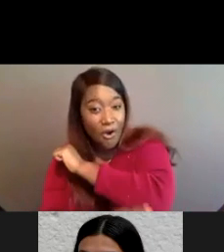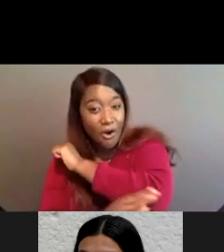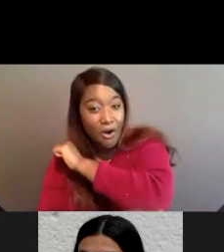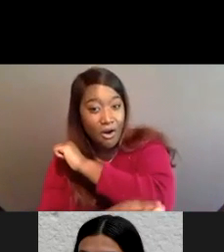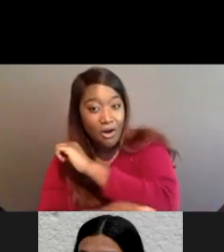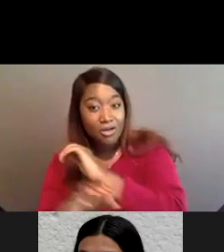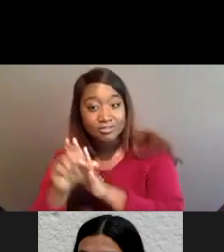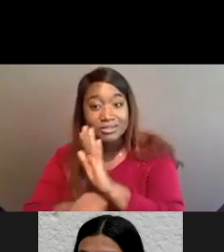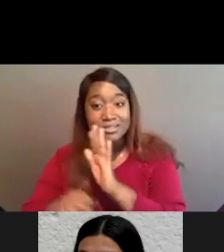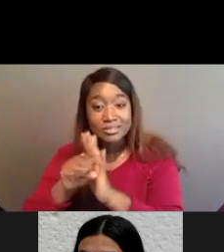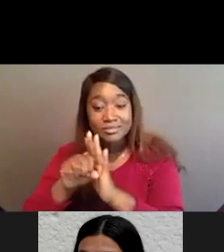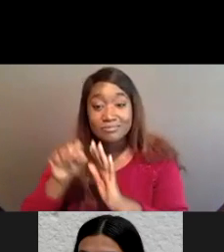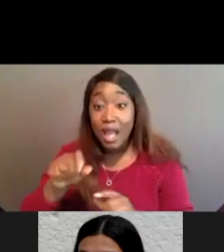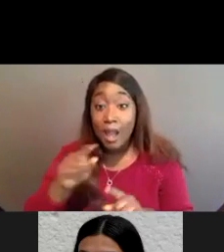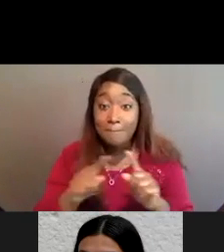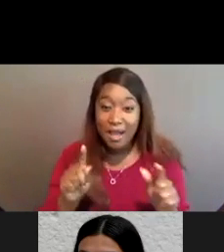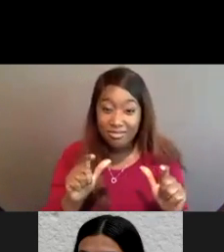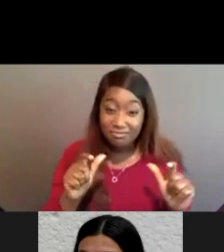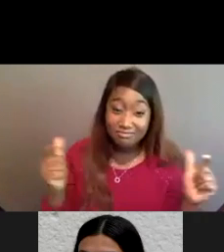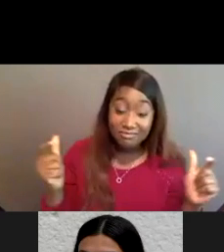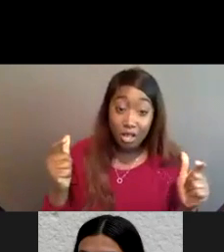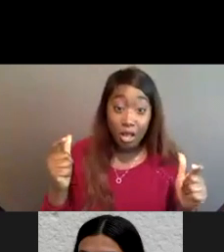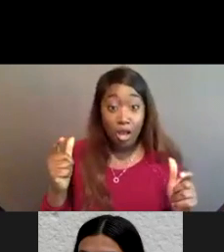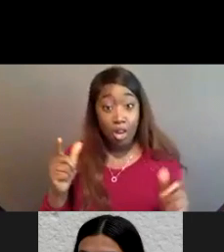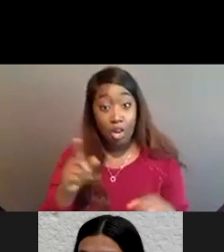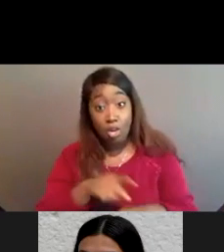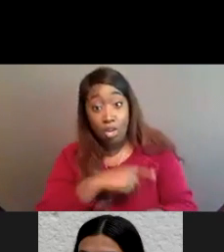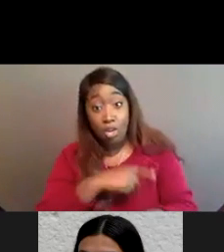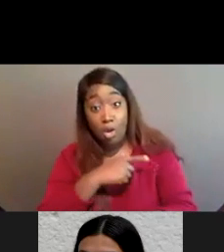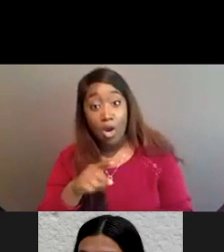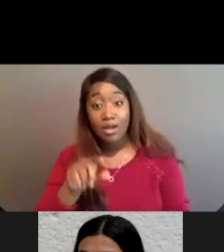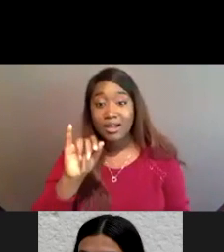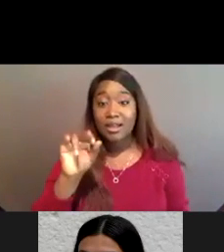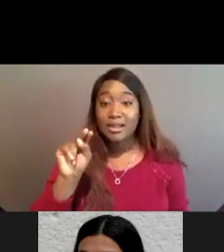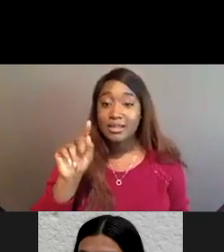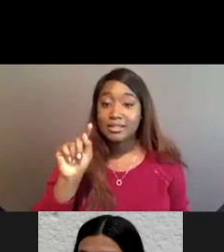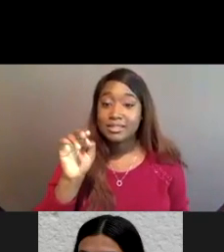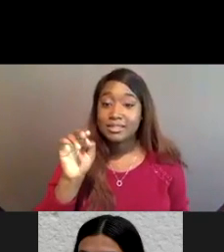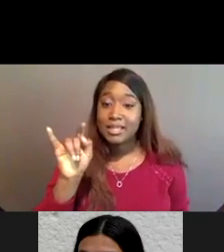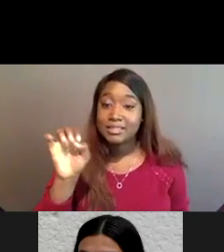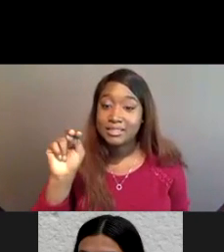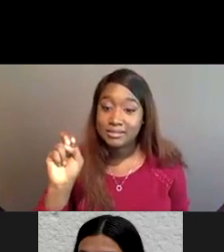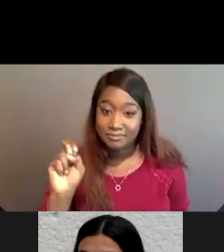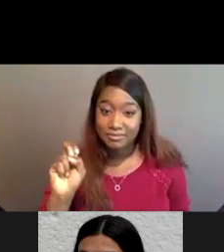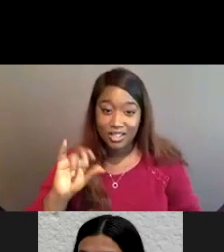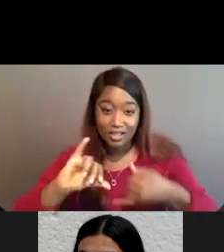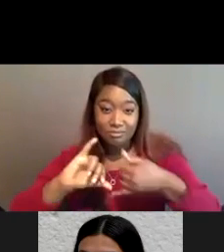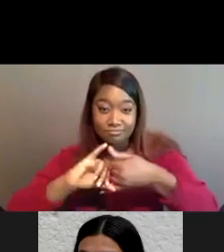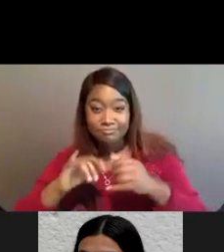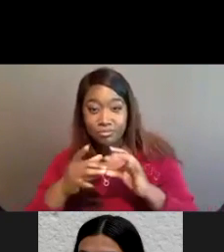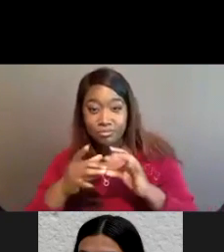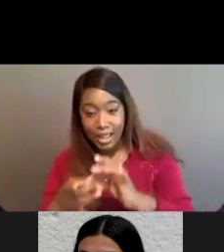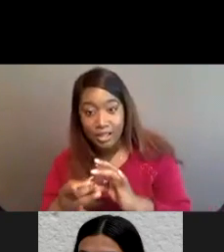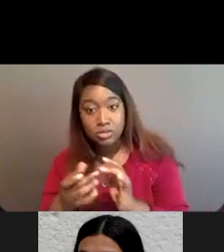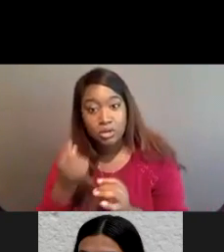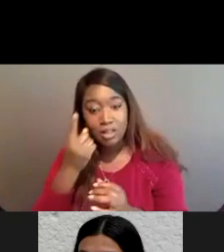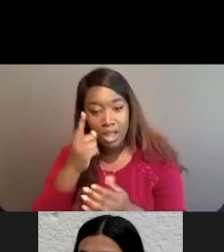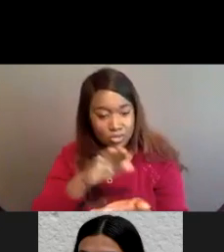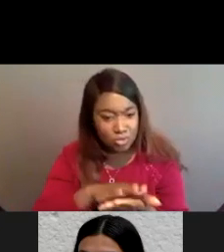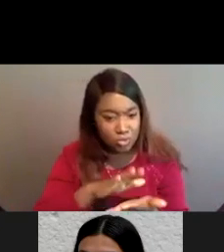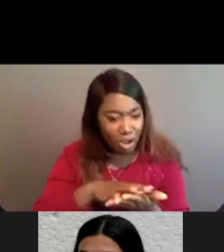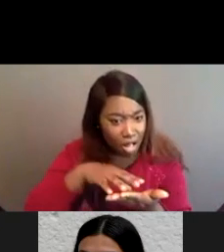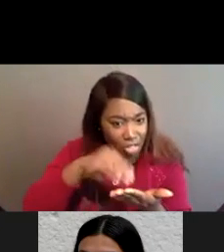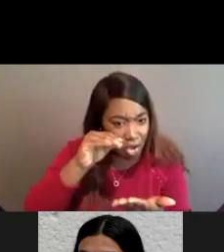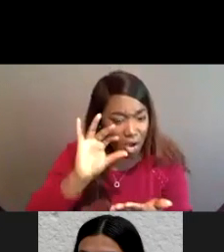and large intestine system. So the yin-yang pair, the lung and large intestine. When I was in school and I first learned that the lung and large intestines were connected as